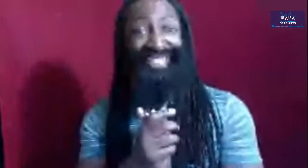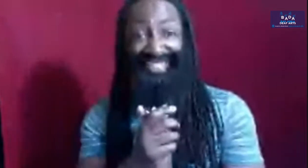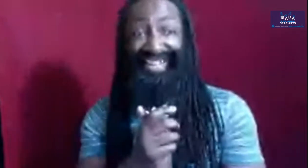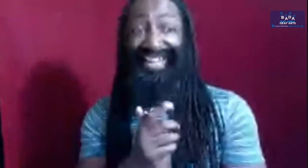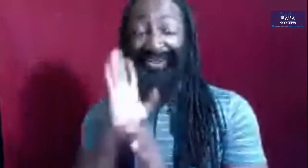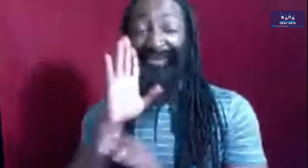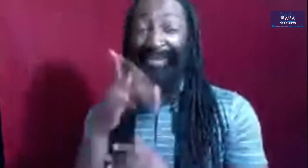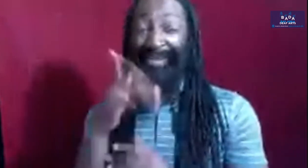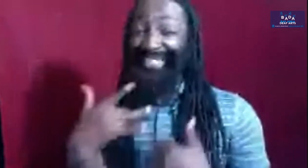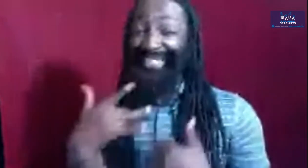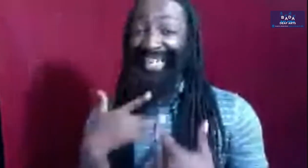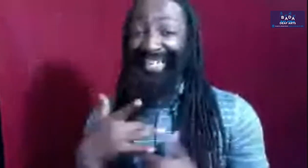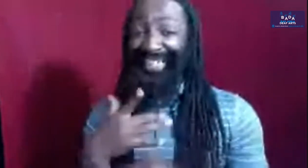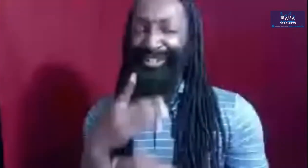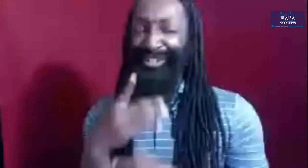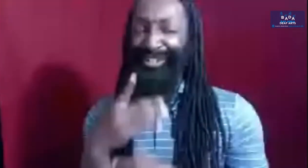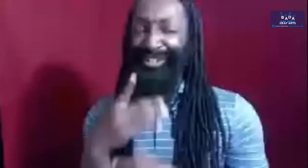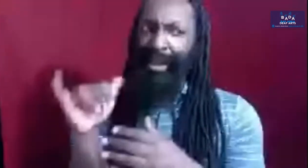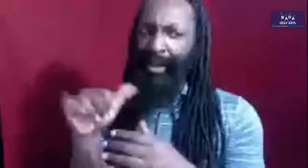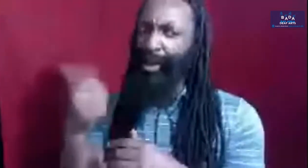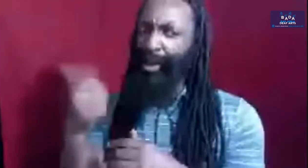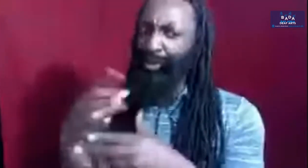exhibiting through our workshop.